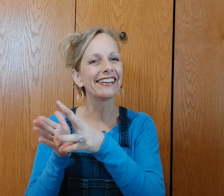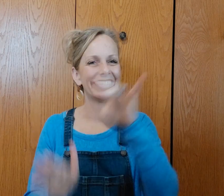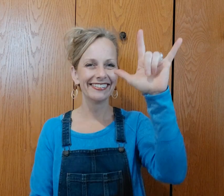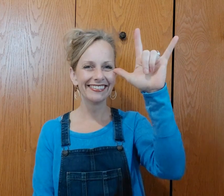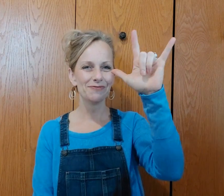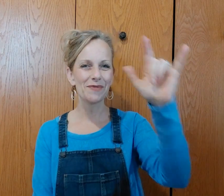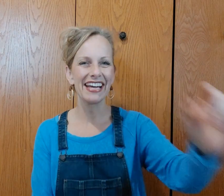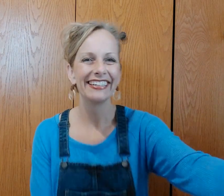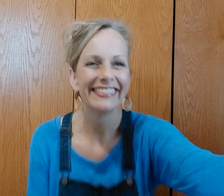week. Bye-bye.